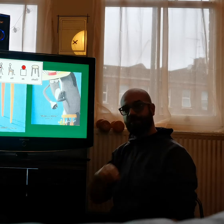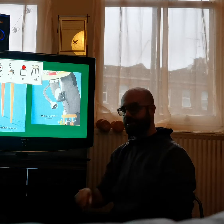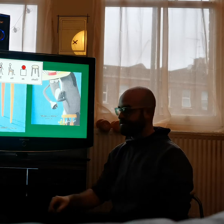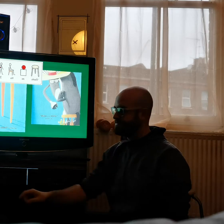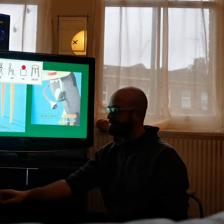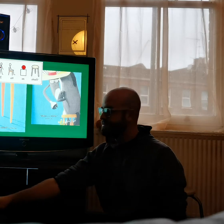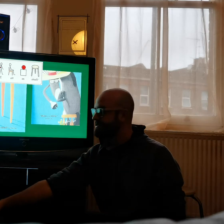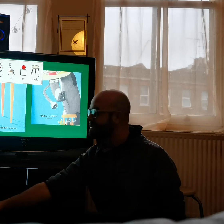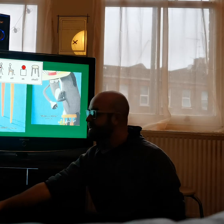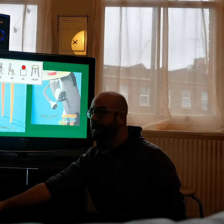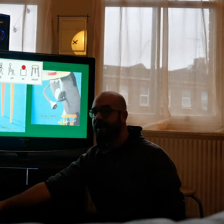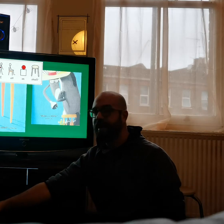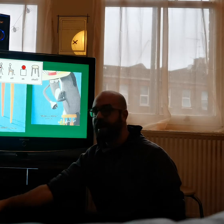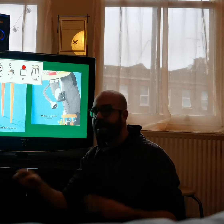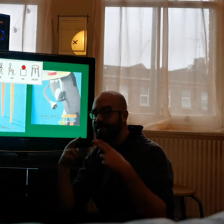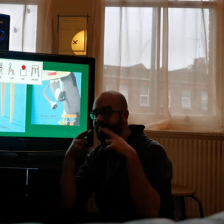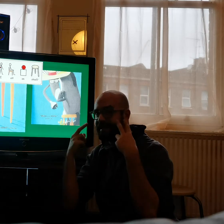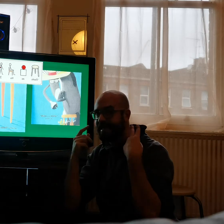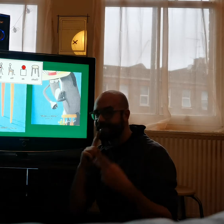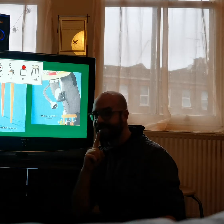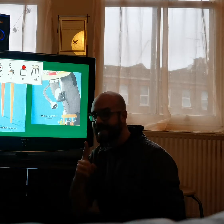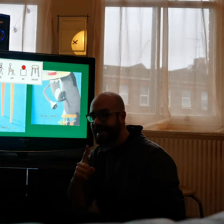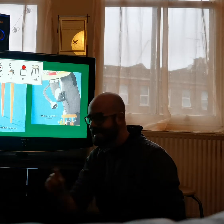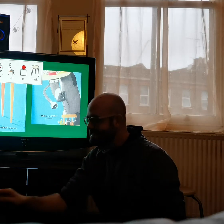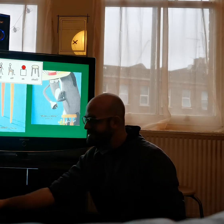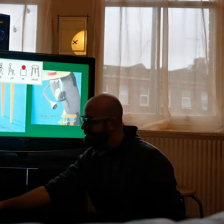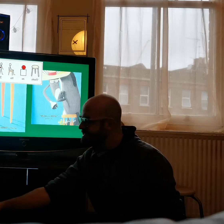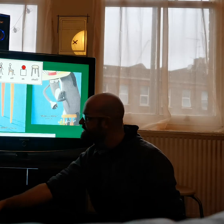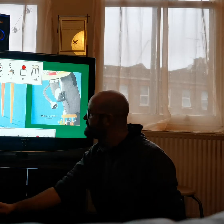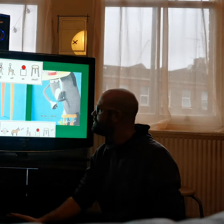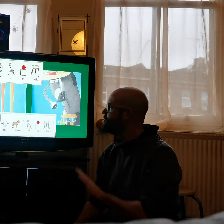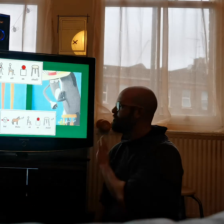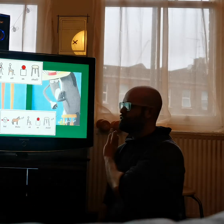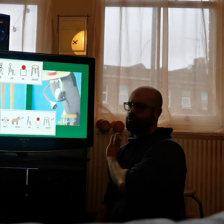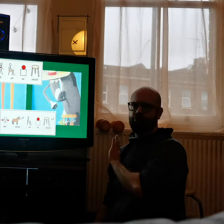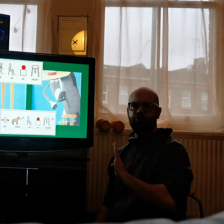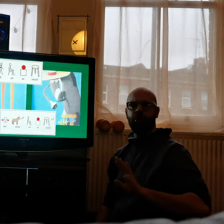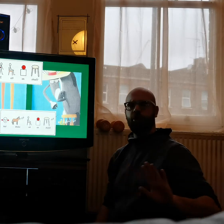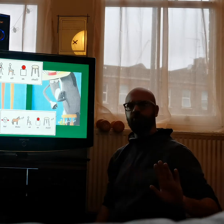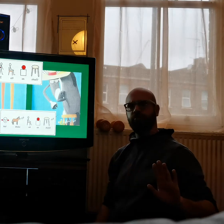frog. And the cat said, No,